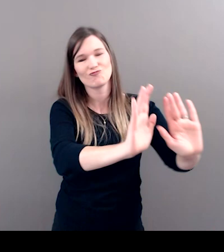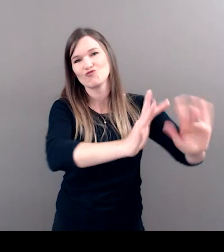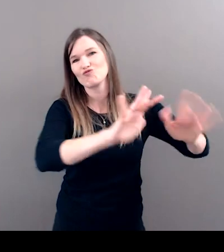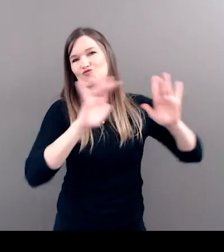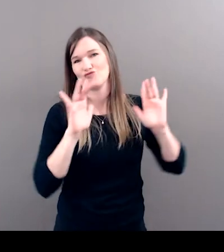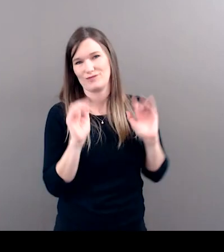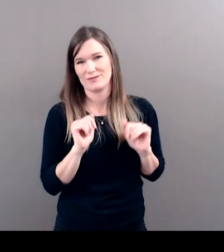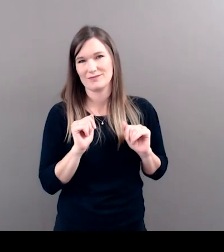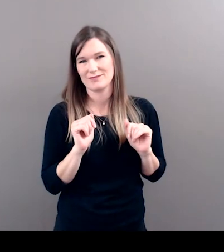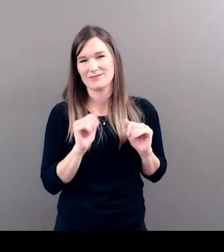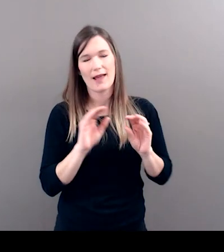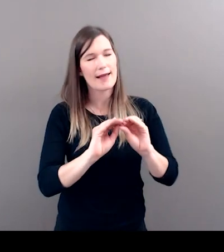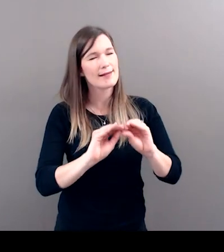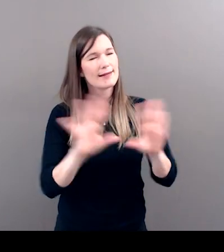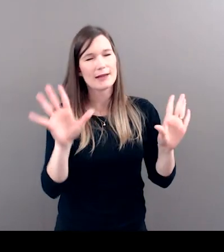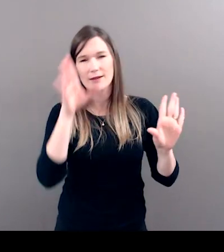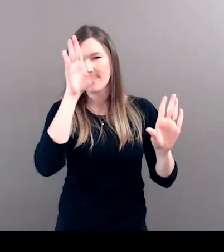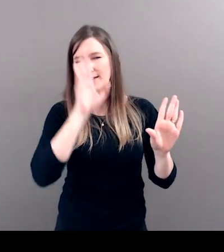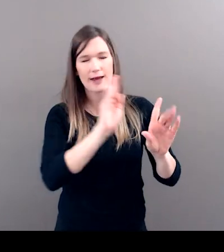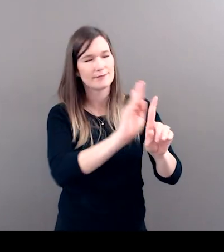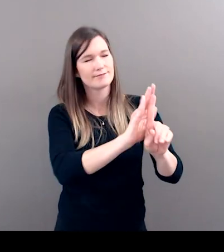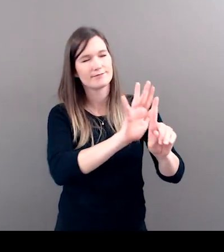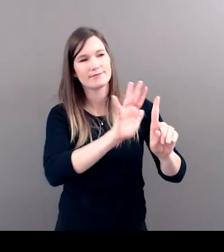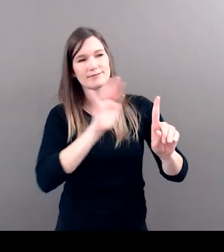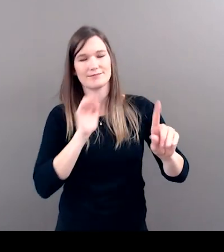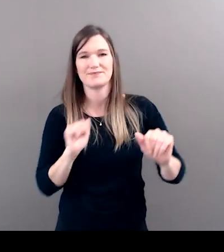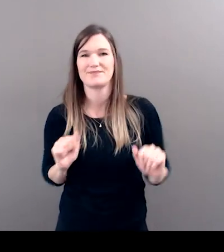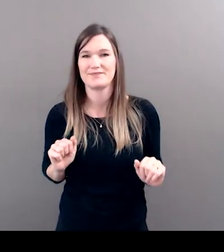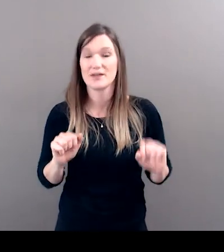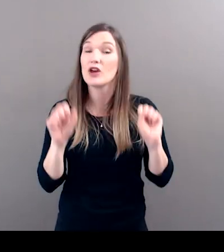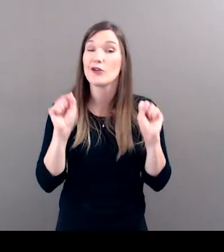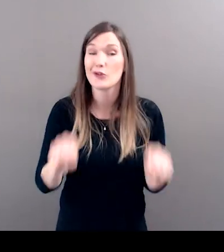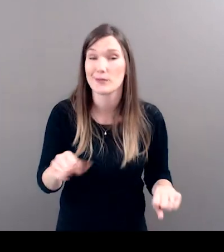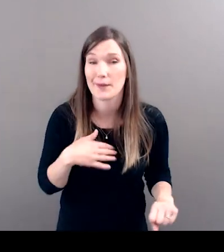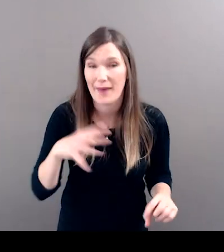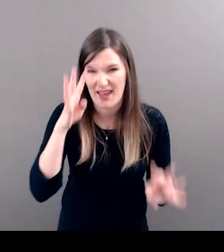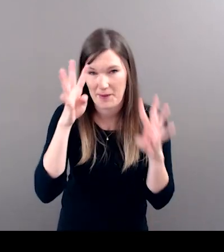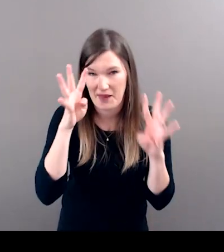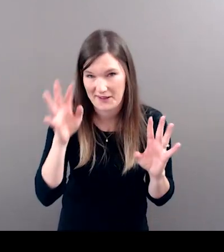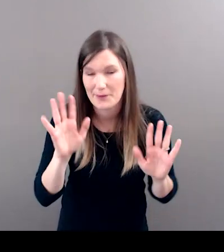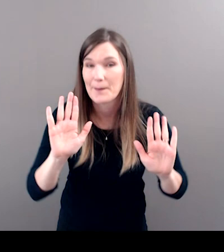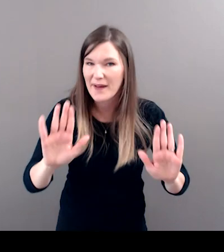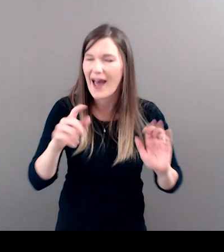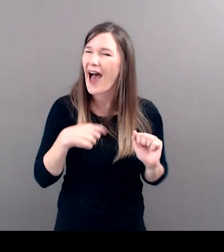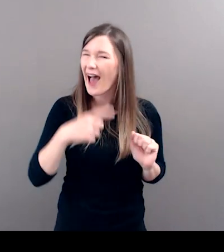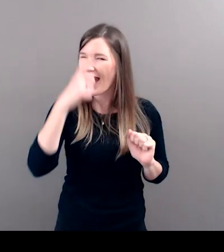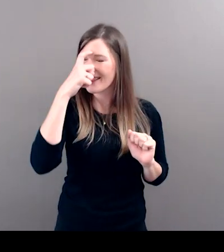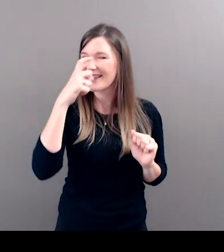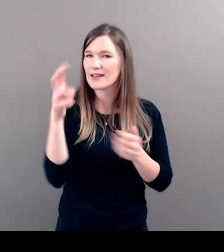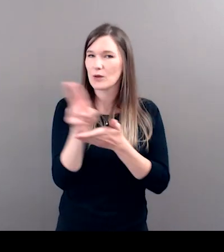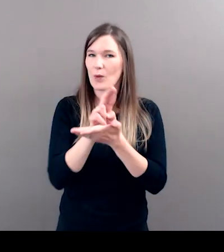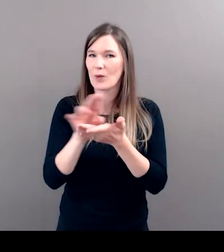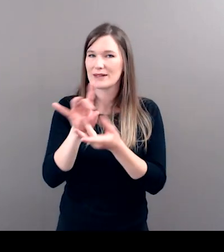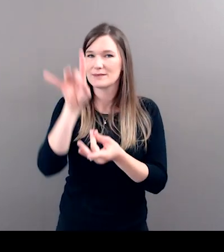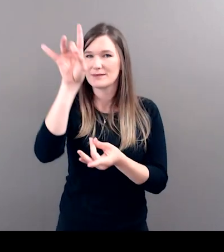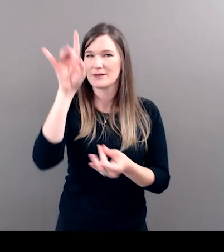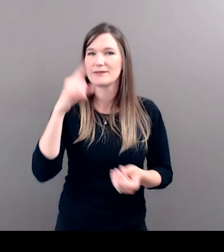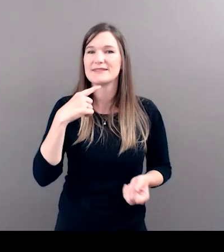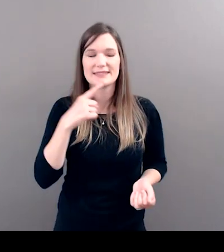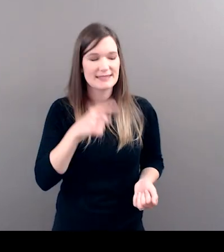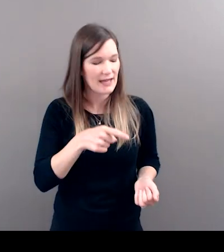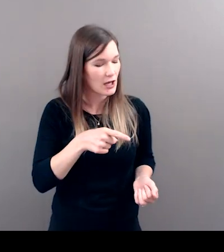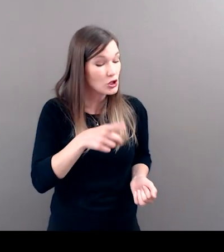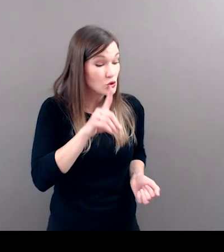thing, and this could be my complete imagination, but I think the Holy Spirit was saying, do not go near